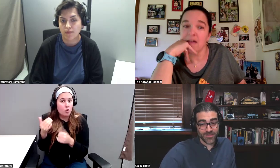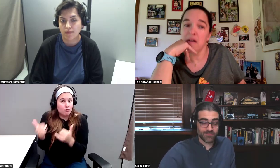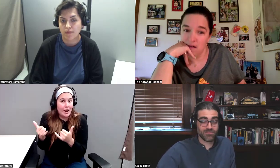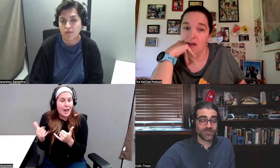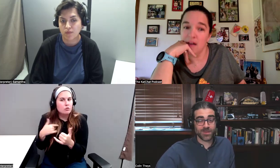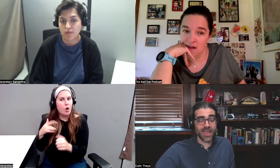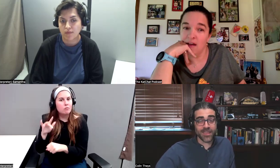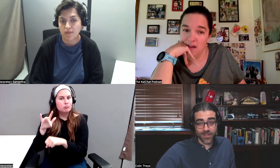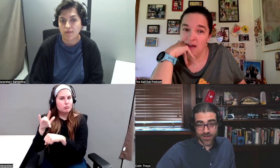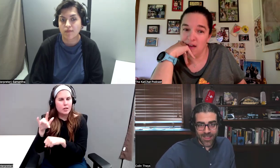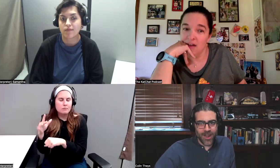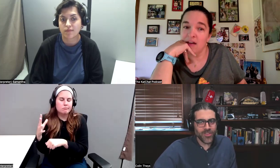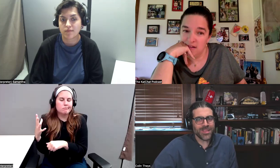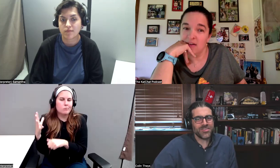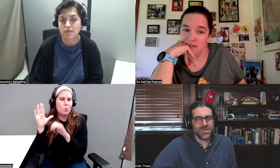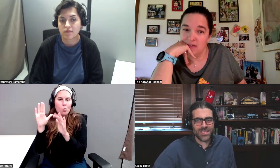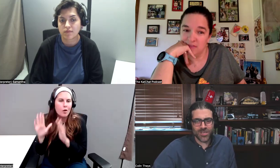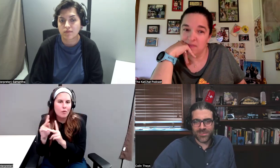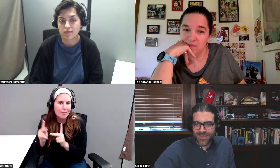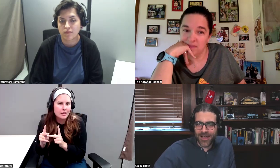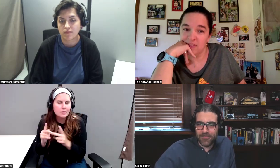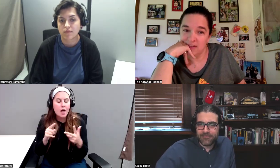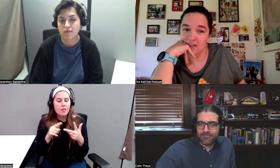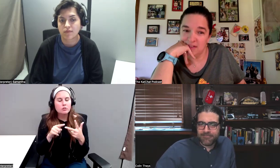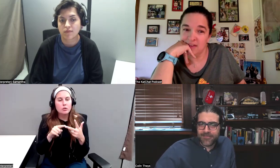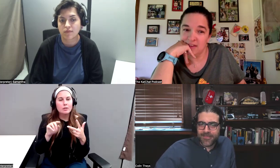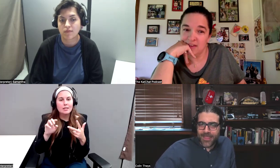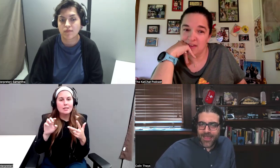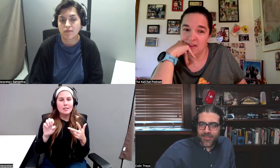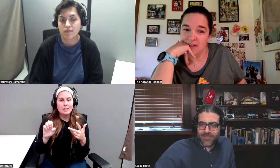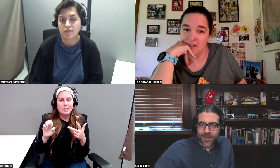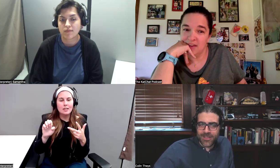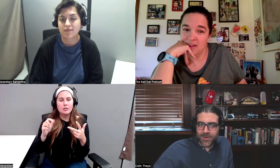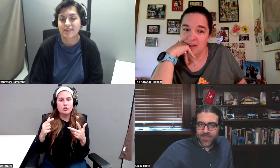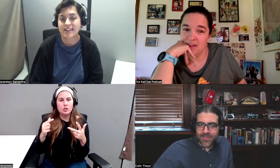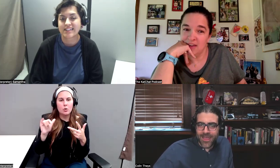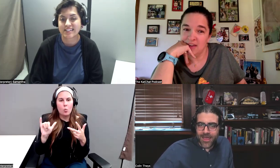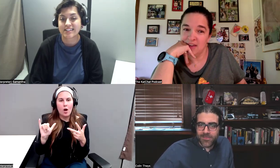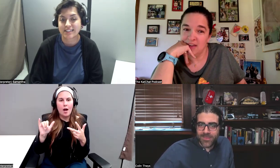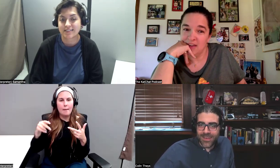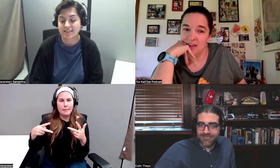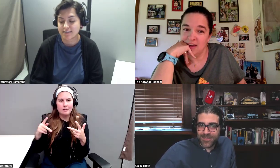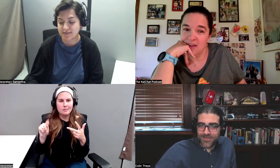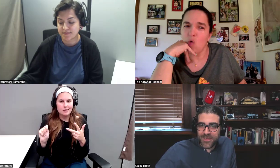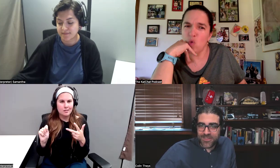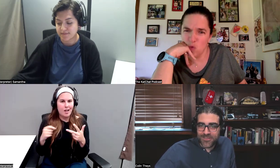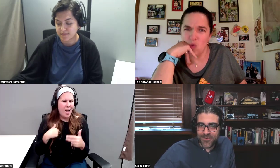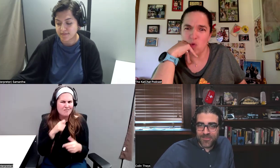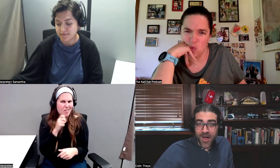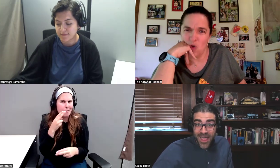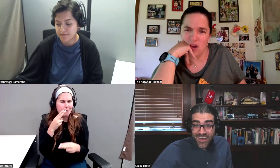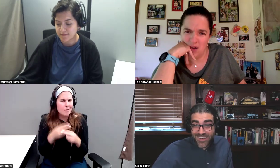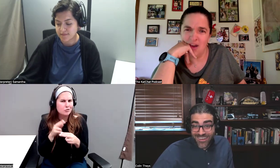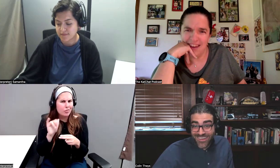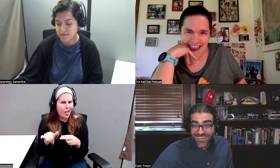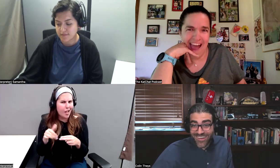there and it's spectacular. And also, I'd like to do Egypt. I don't think I've talked to anyone about that yet, and there's some safety concerns,